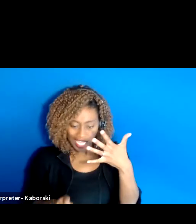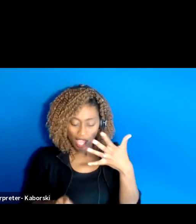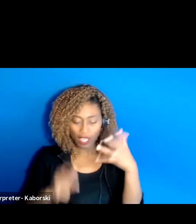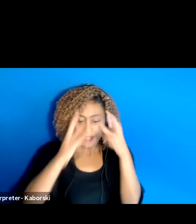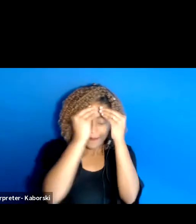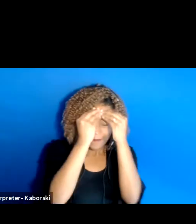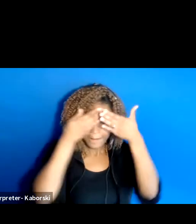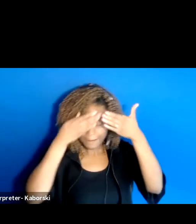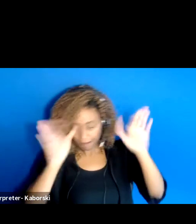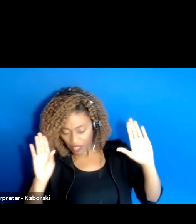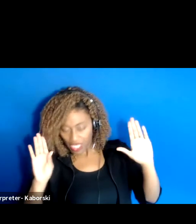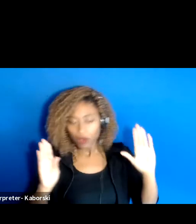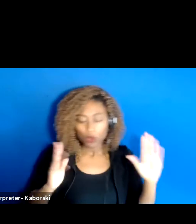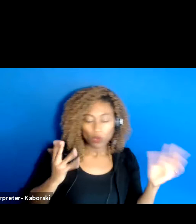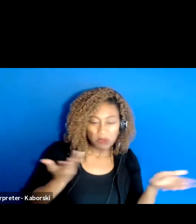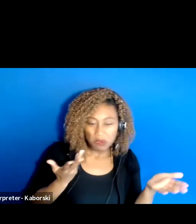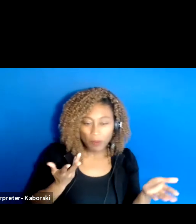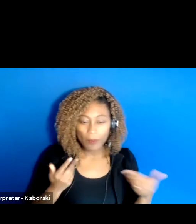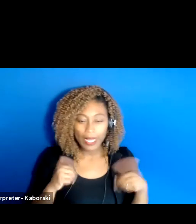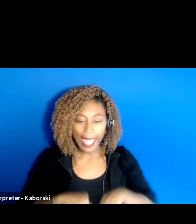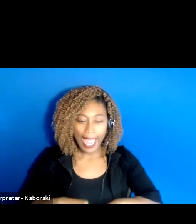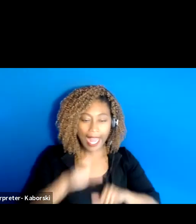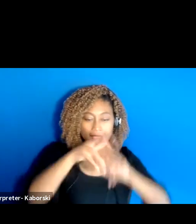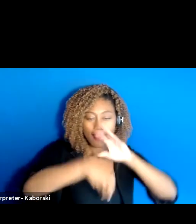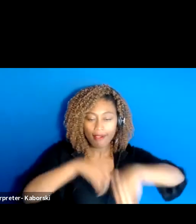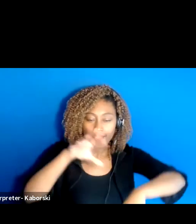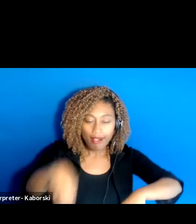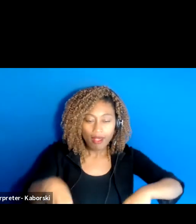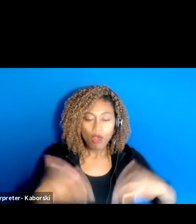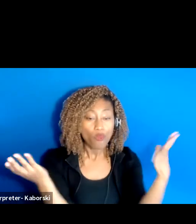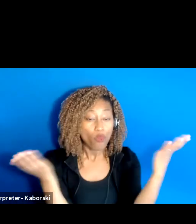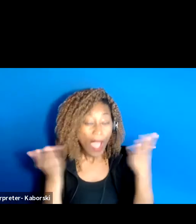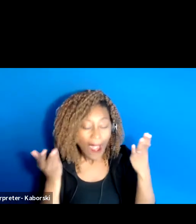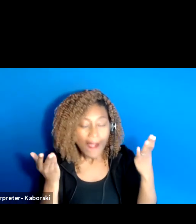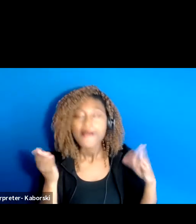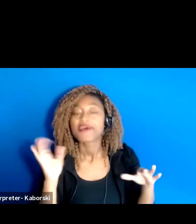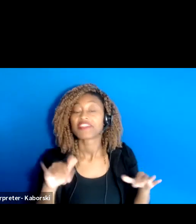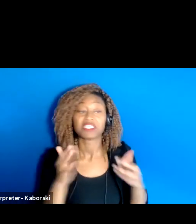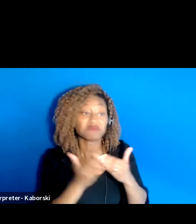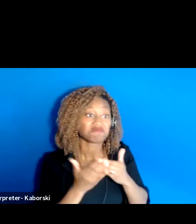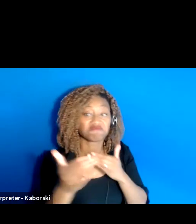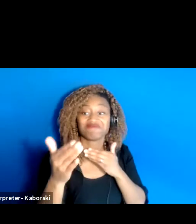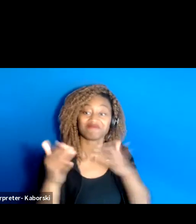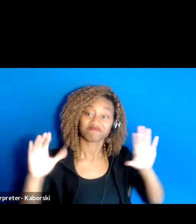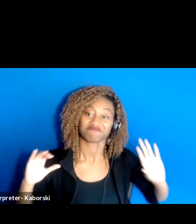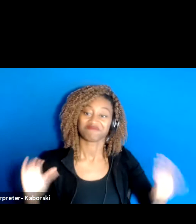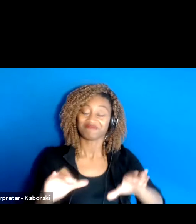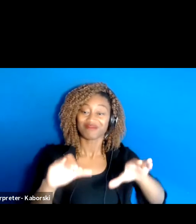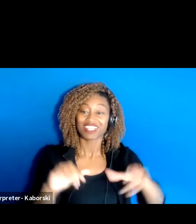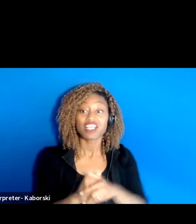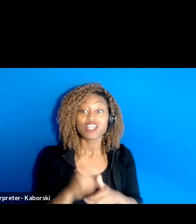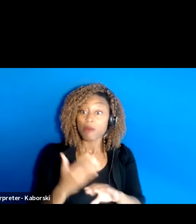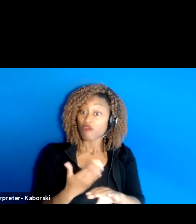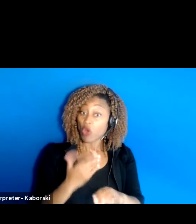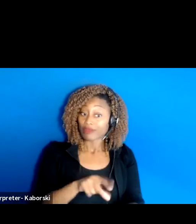look at what opportunities were available, and then go from there. So I'm gonna, before I